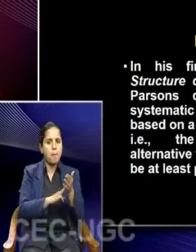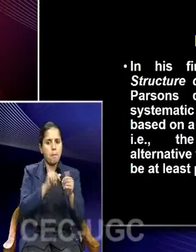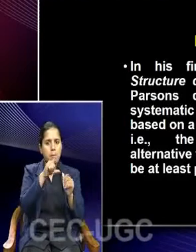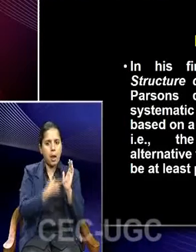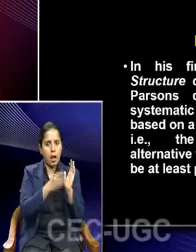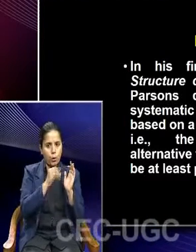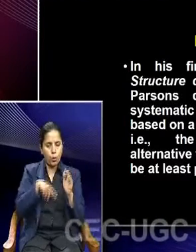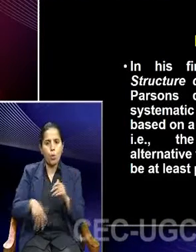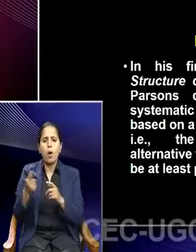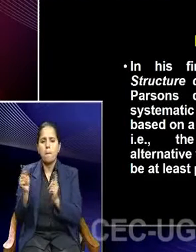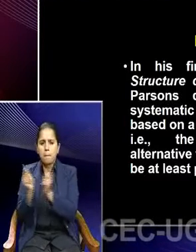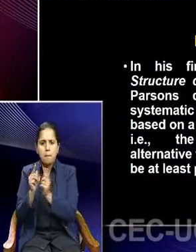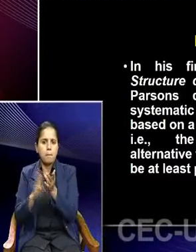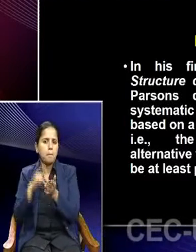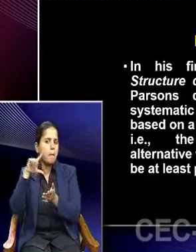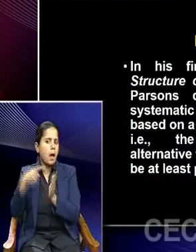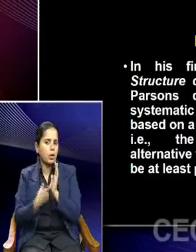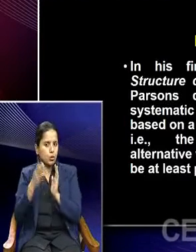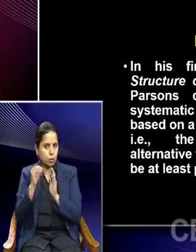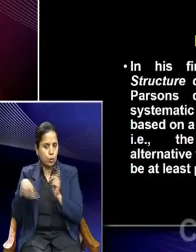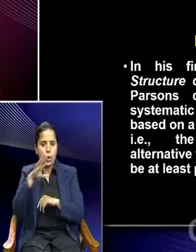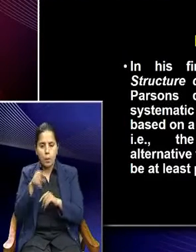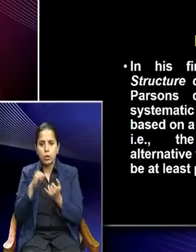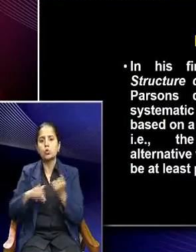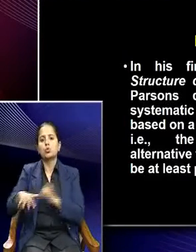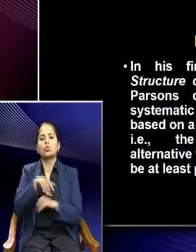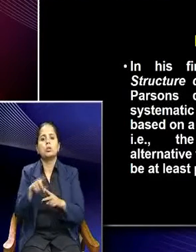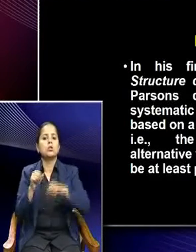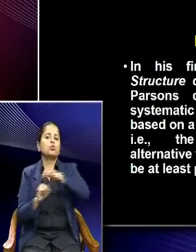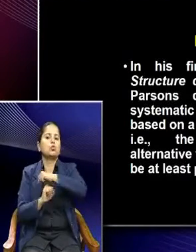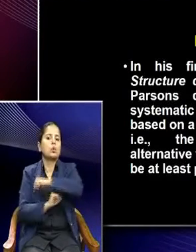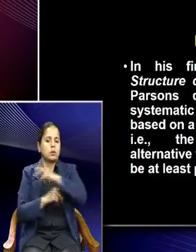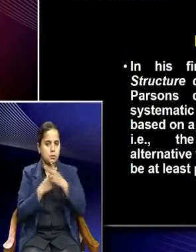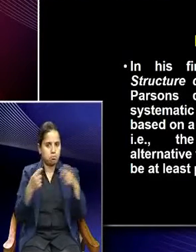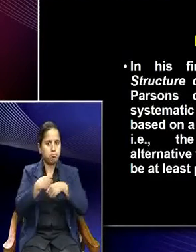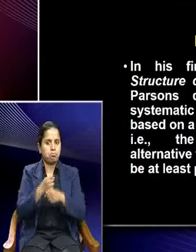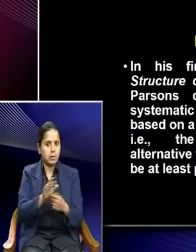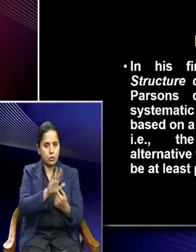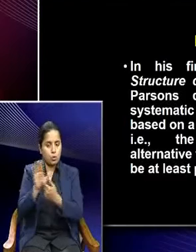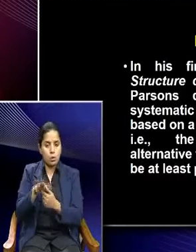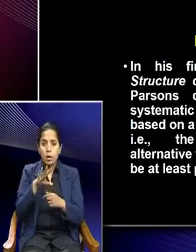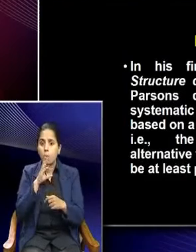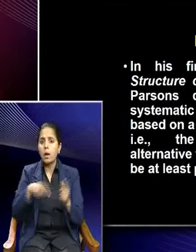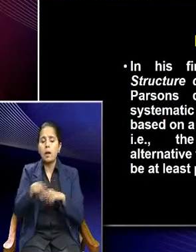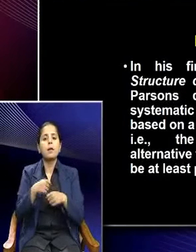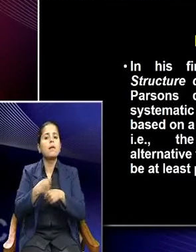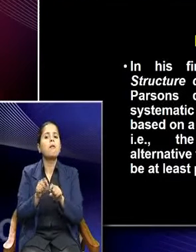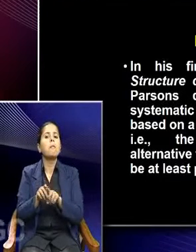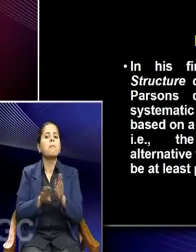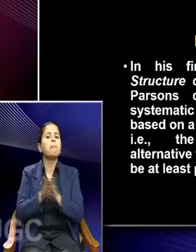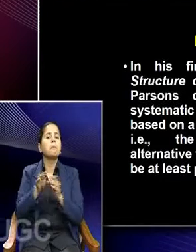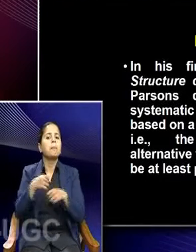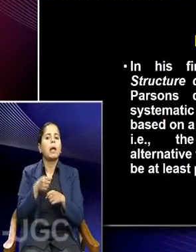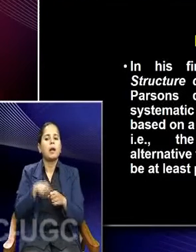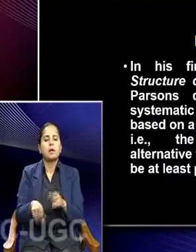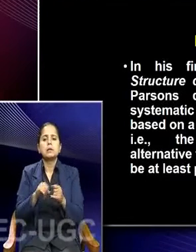sociological structure. So in his major book, The Structure of Social Action, he develops a systematic theory